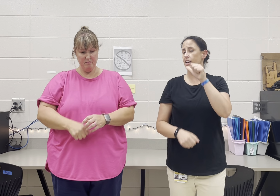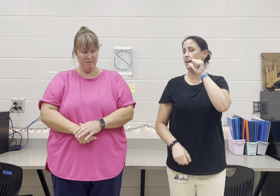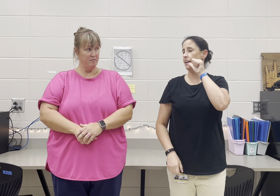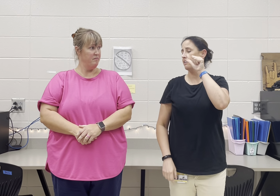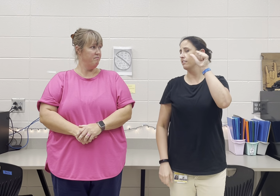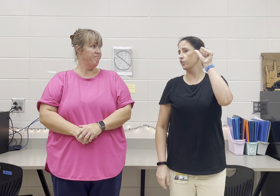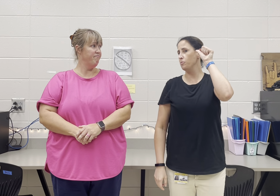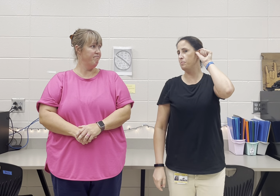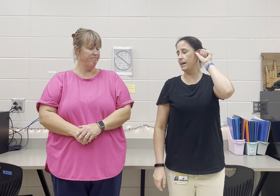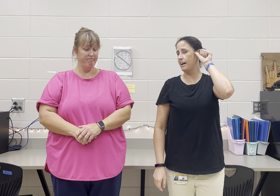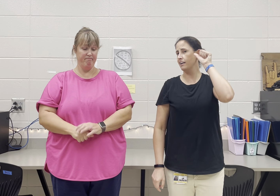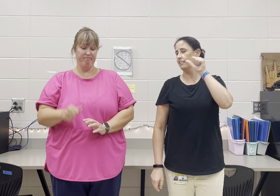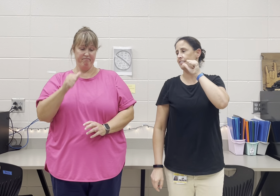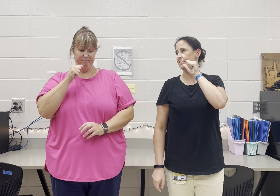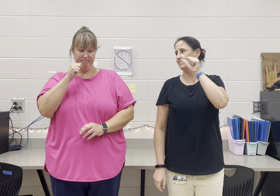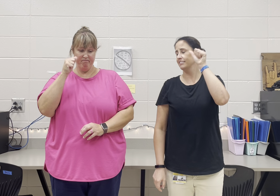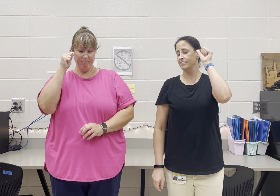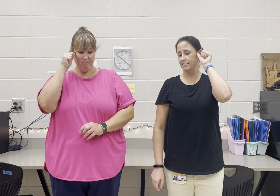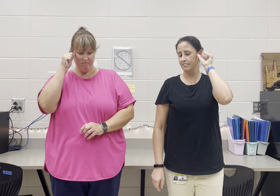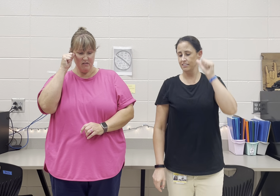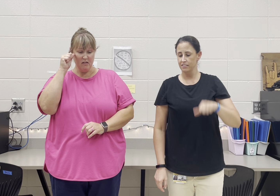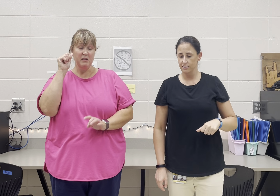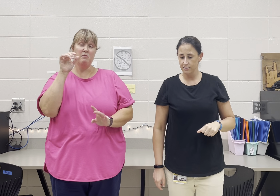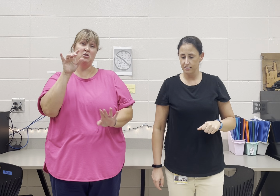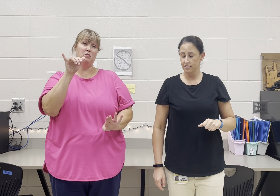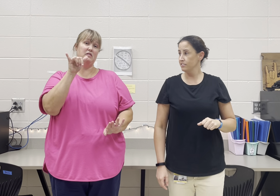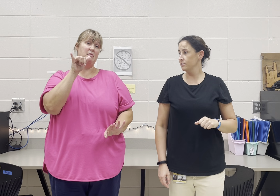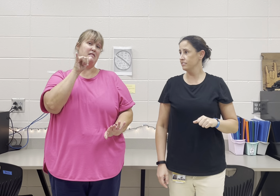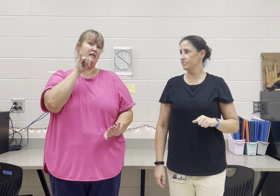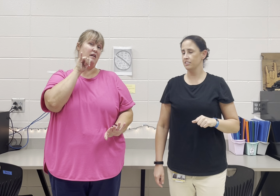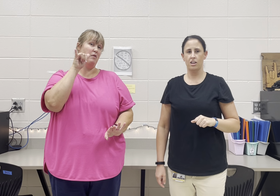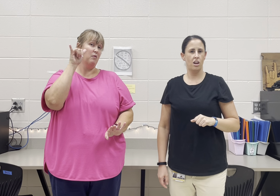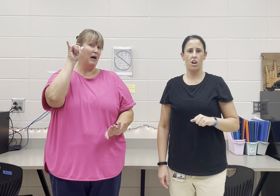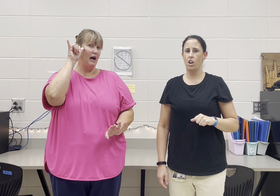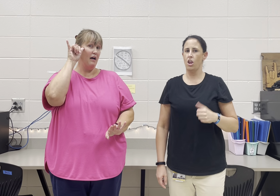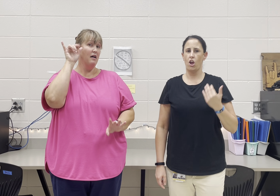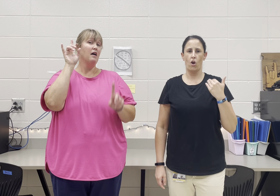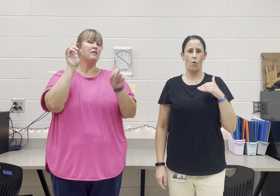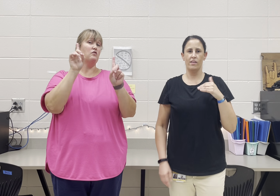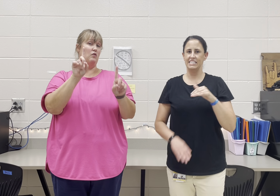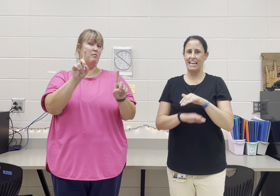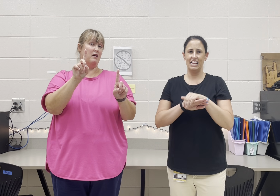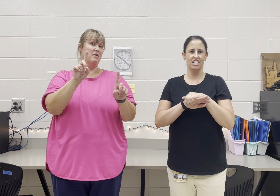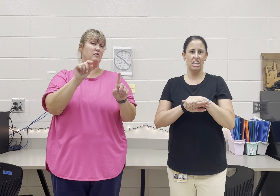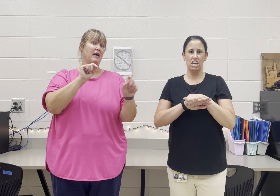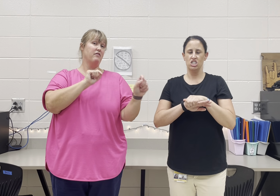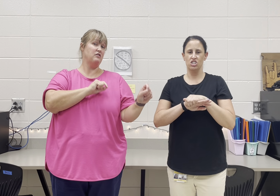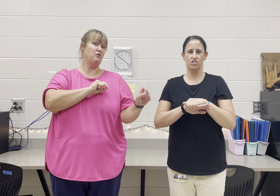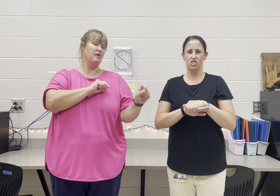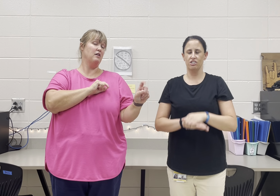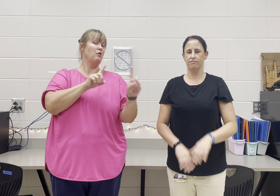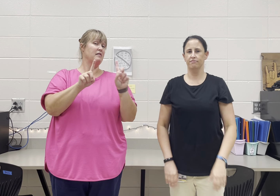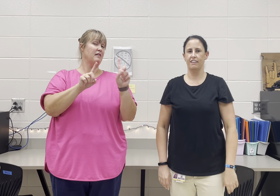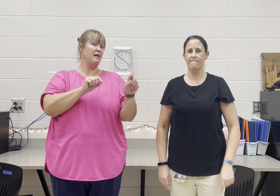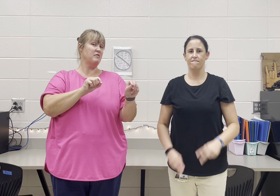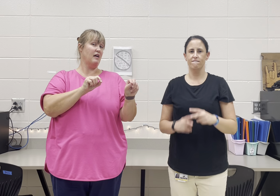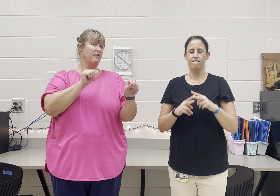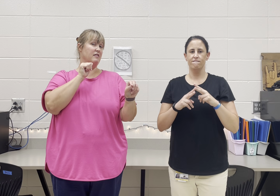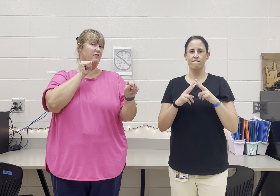Yesterday, go back. Sometimes you will see me sign that with a Y, solely because we have a student who has a name sign that's very